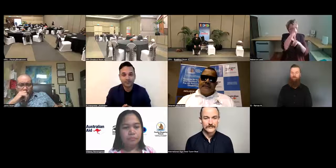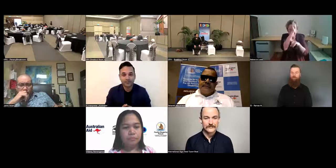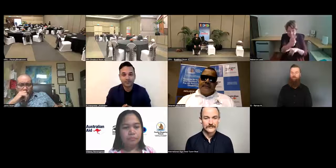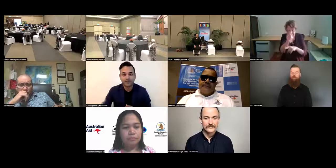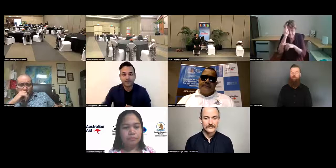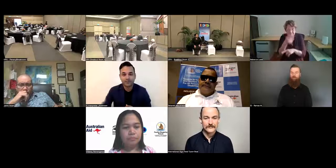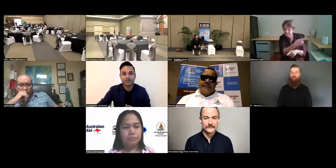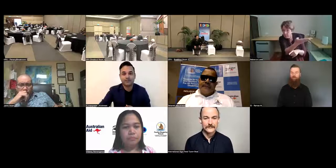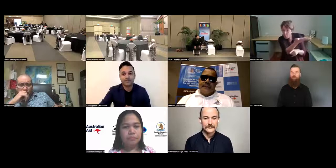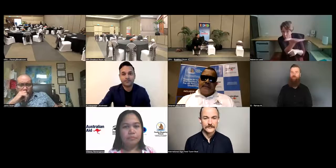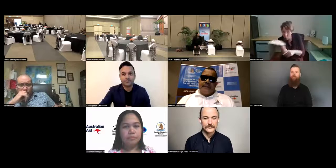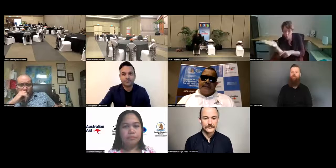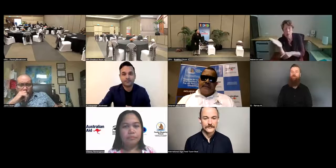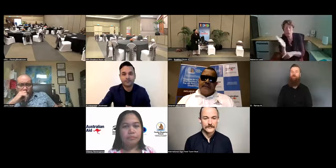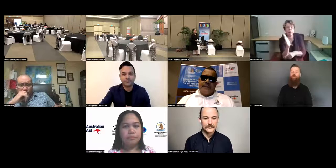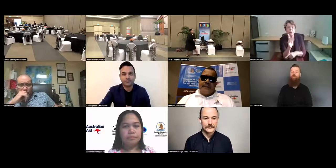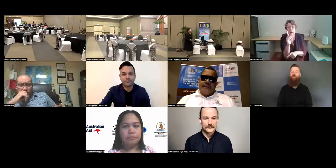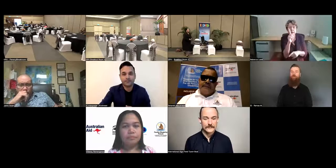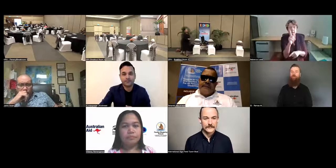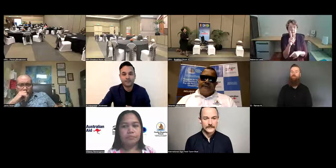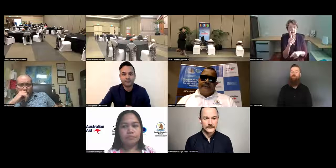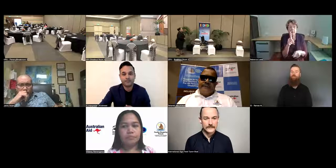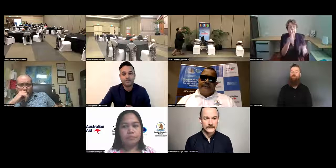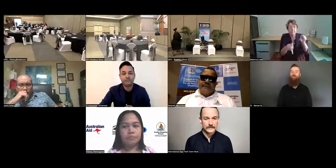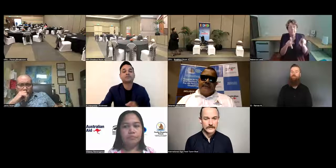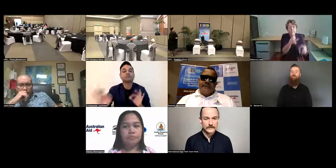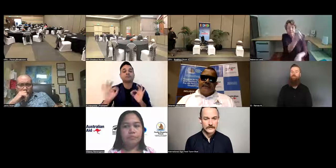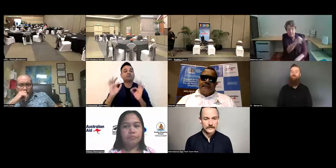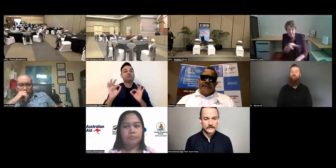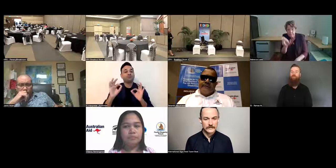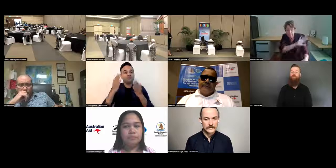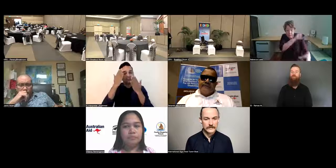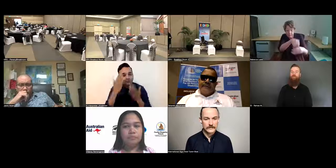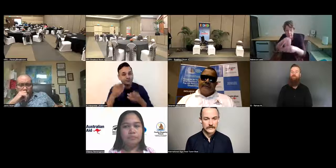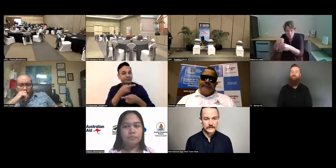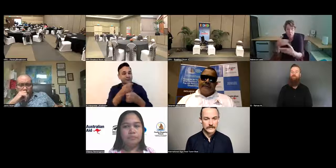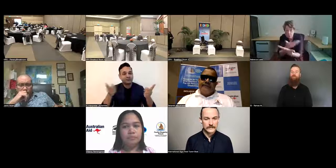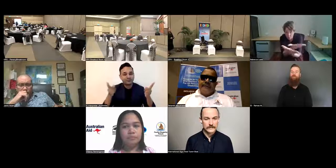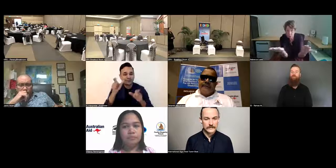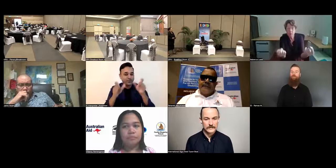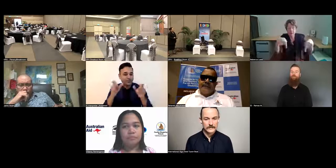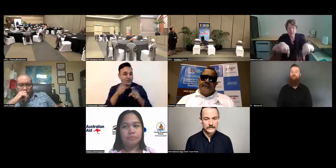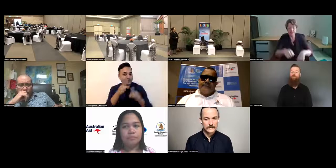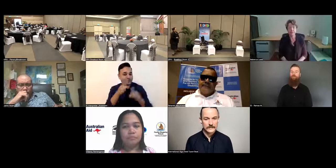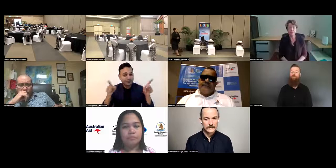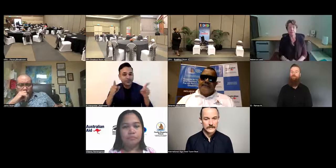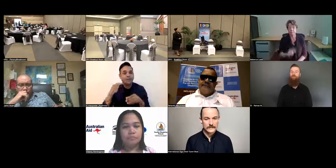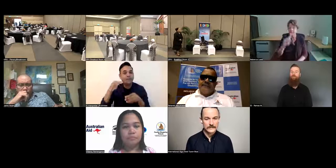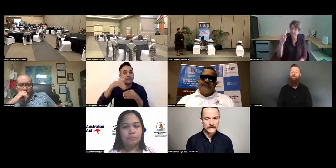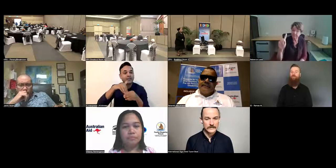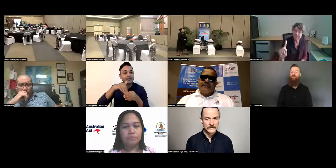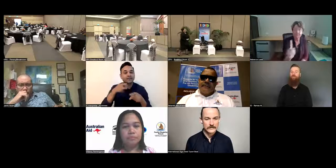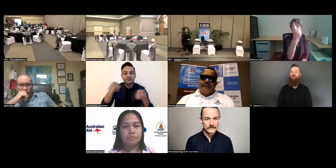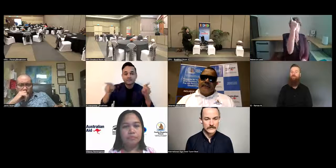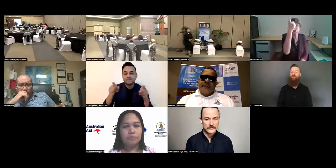participants, virtual and here in Suva, Fiji, for this first ever Pacific Satellite